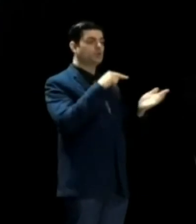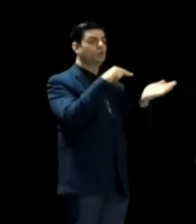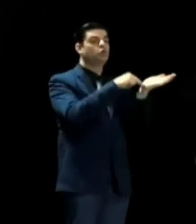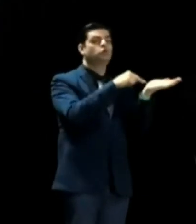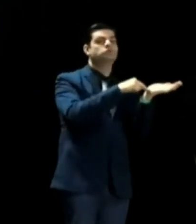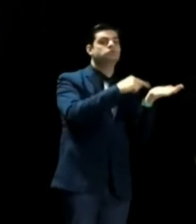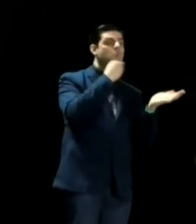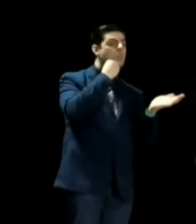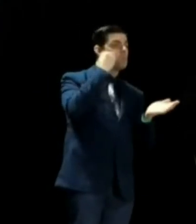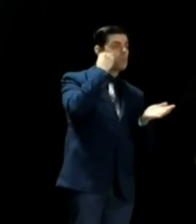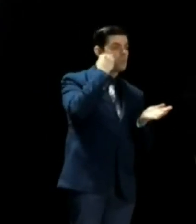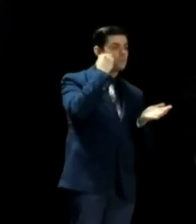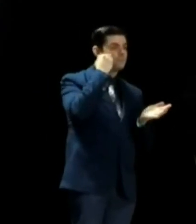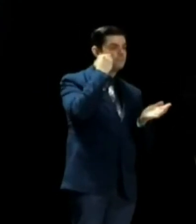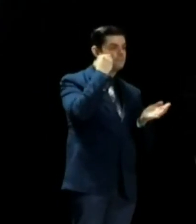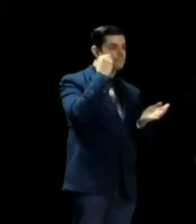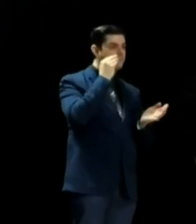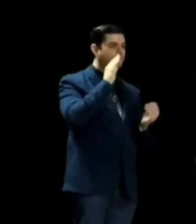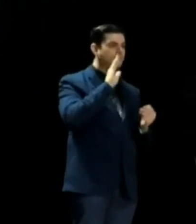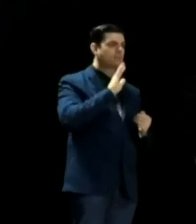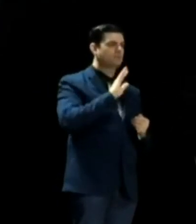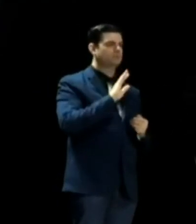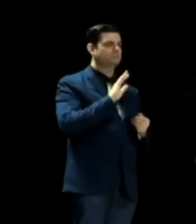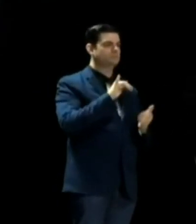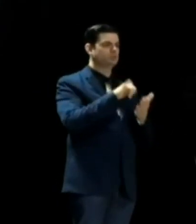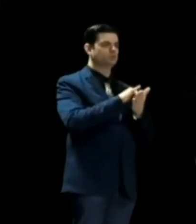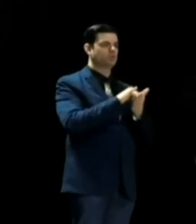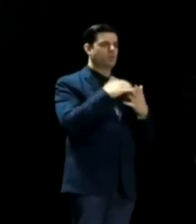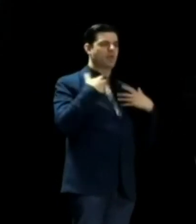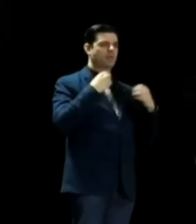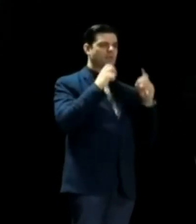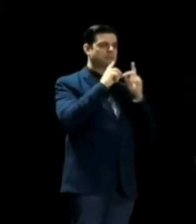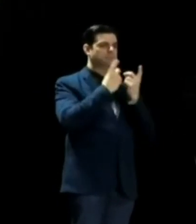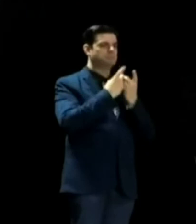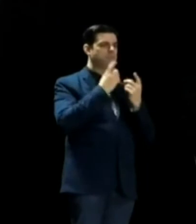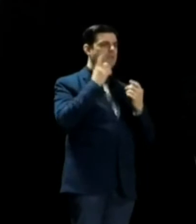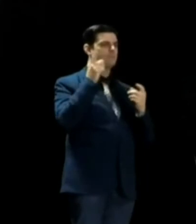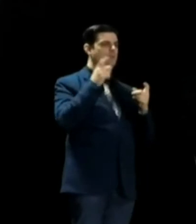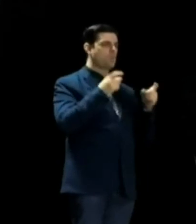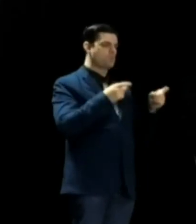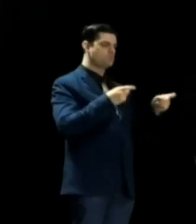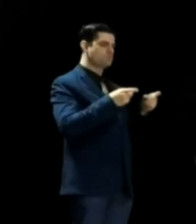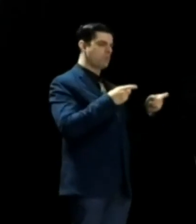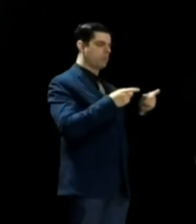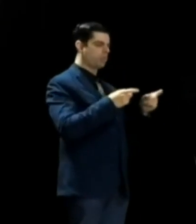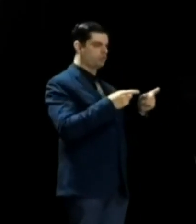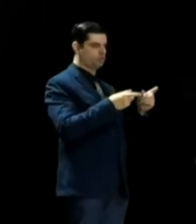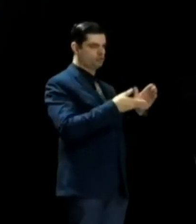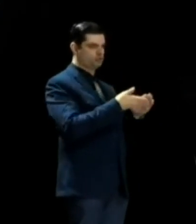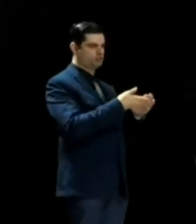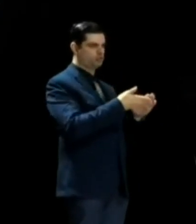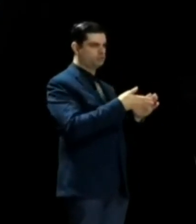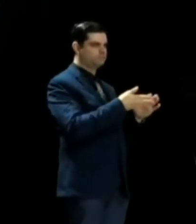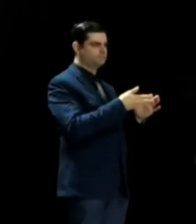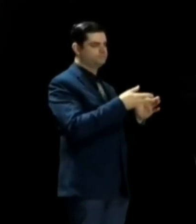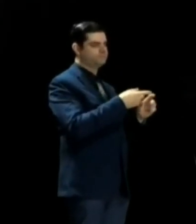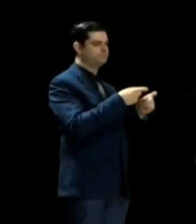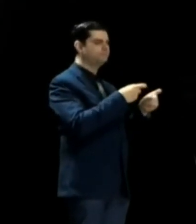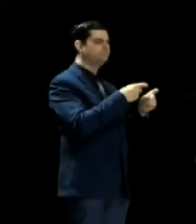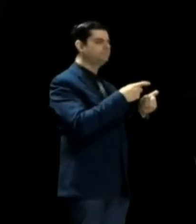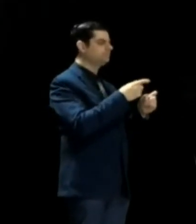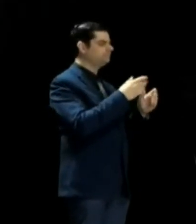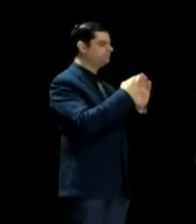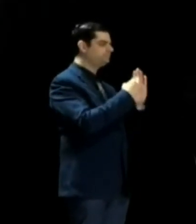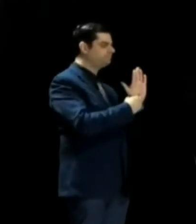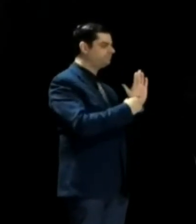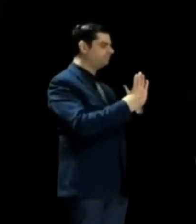the New York State Health Department regulatory guidance. Our health department we have broader authority related to assisted